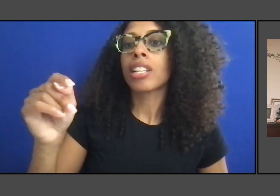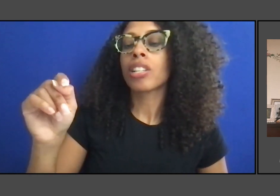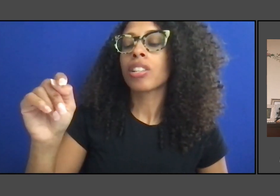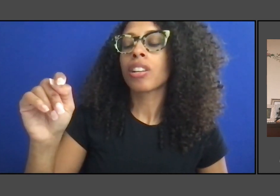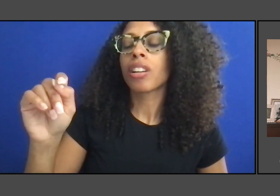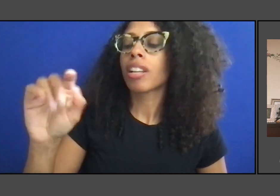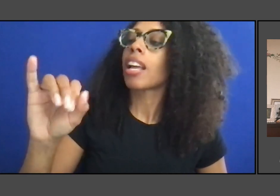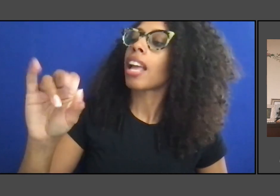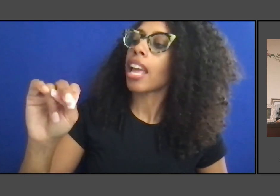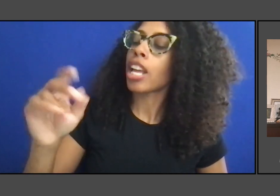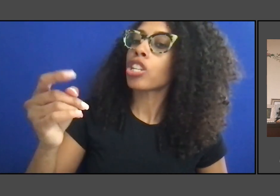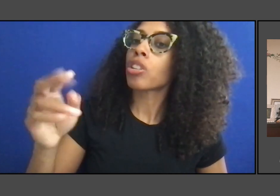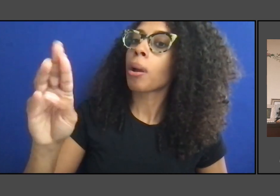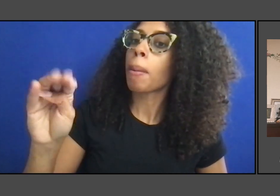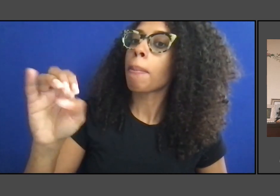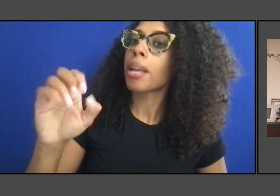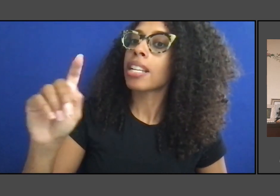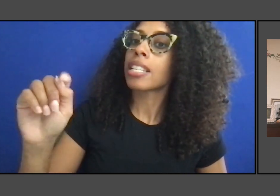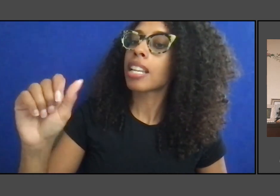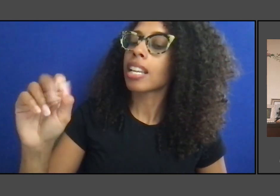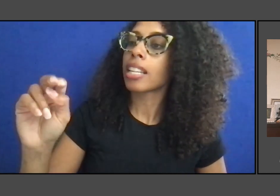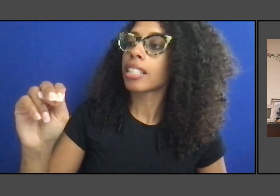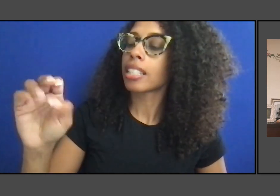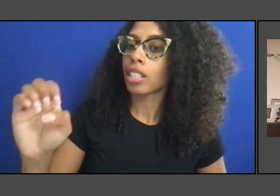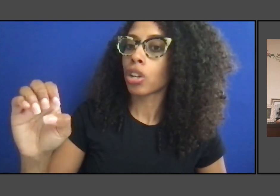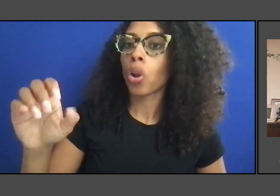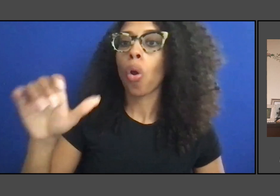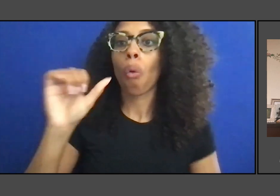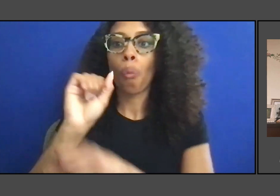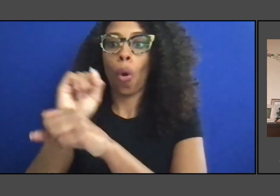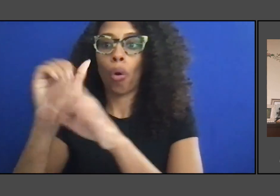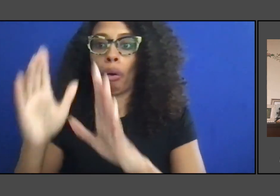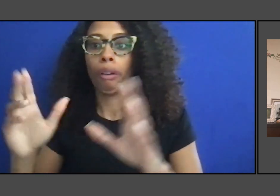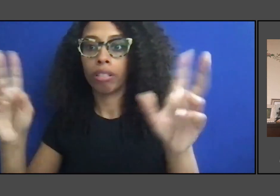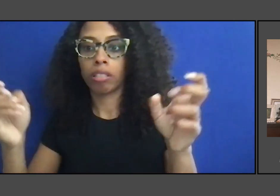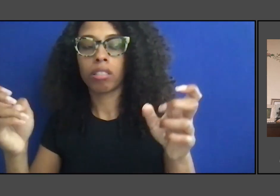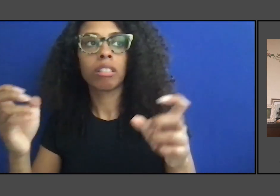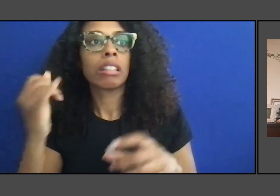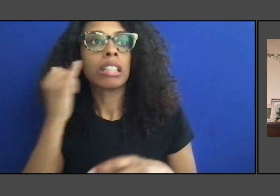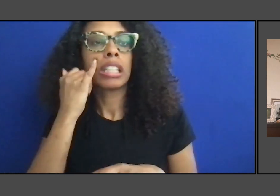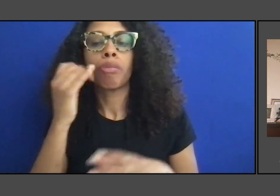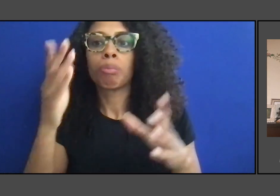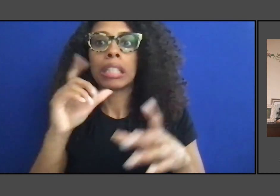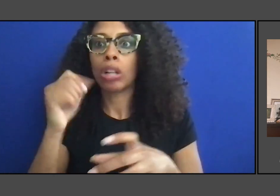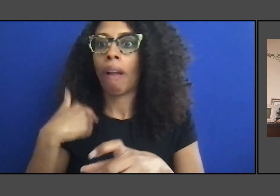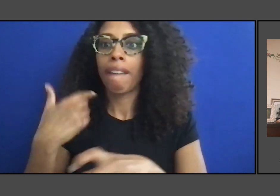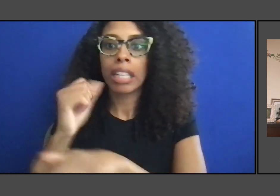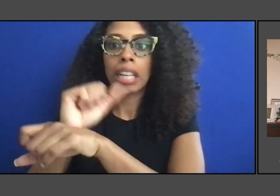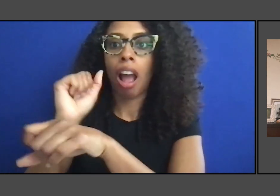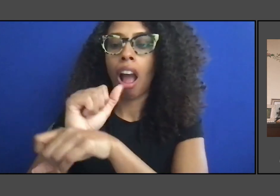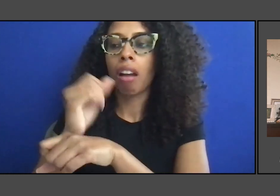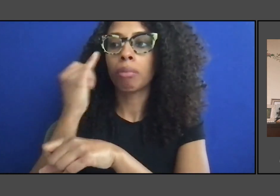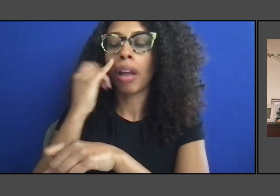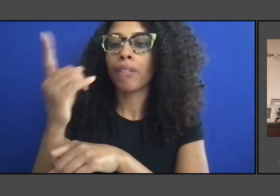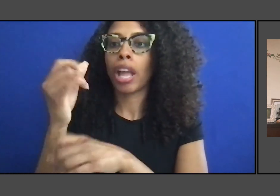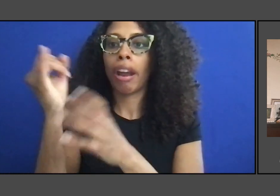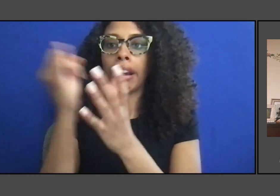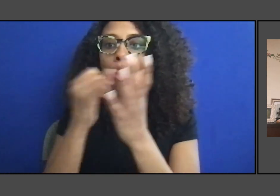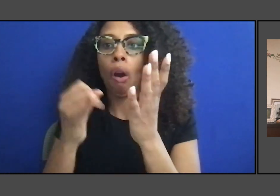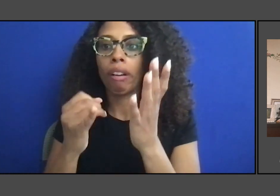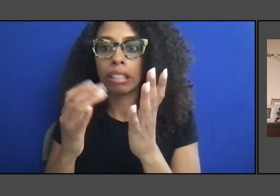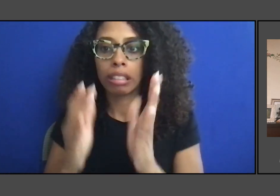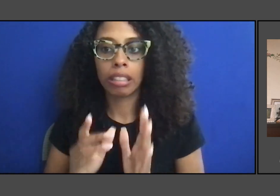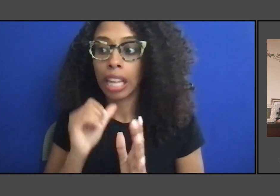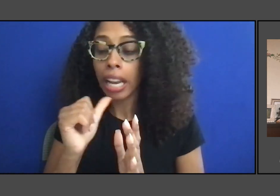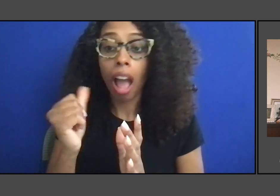people have a job or, are an artist and they're not working like all the time, like everybody